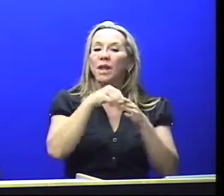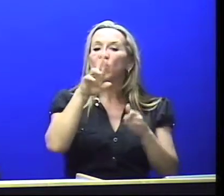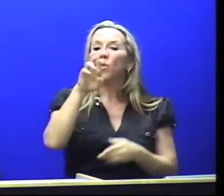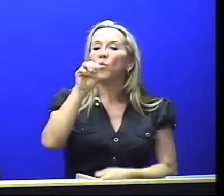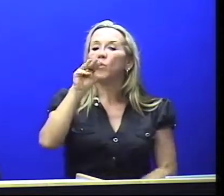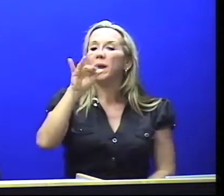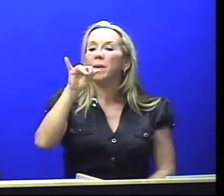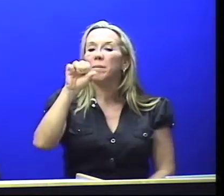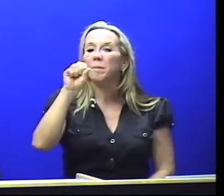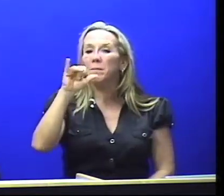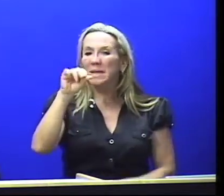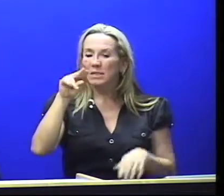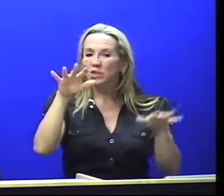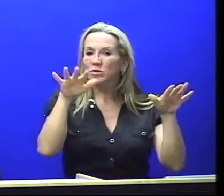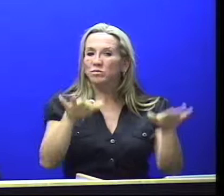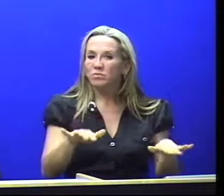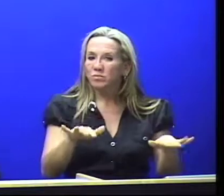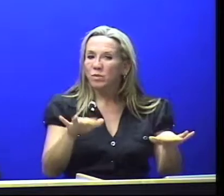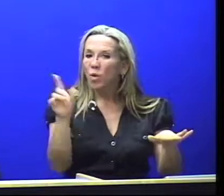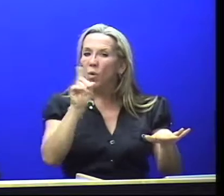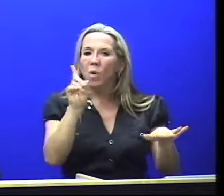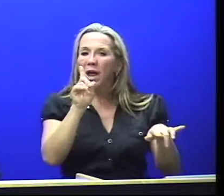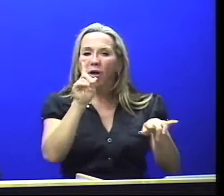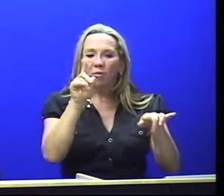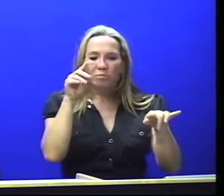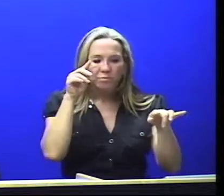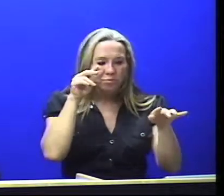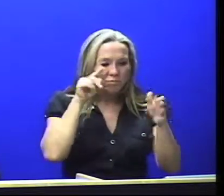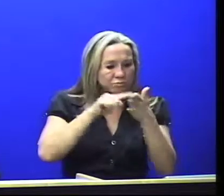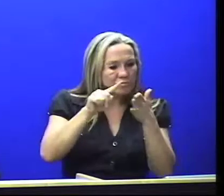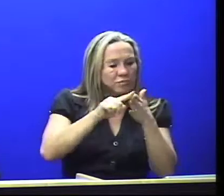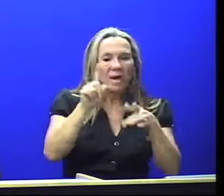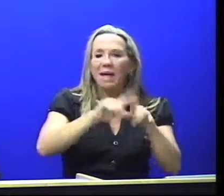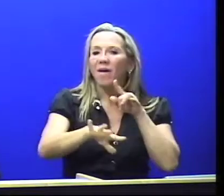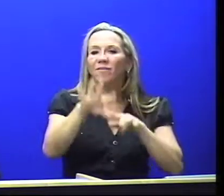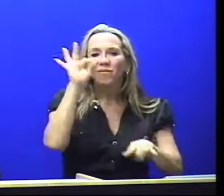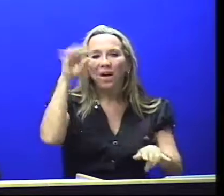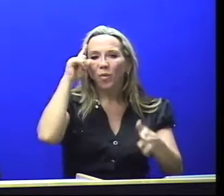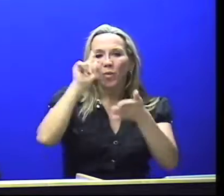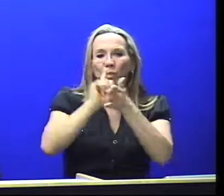or where we can't find the cancer for a while.